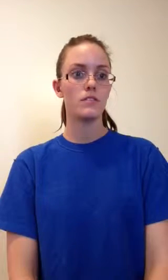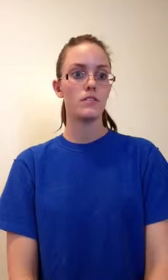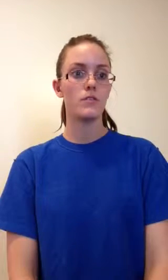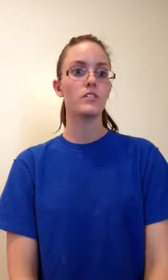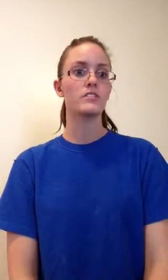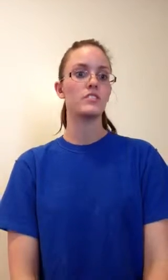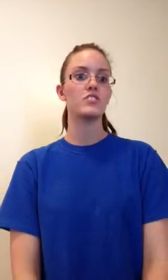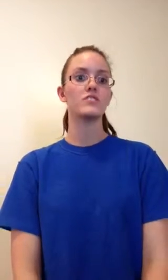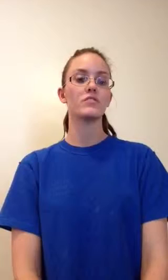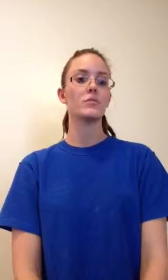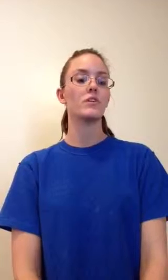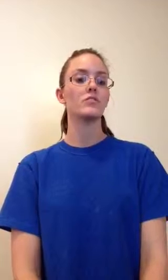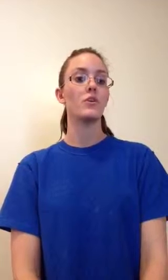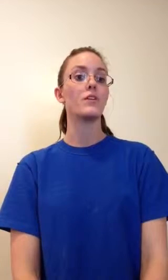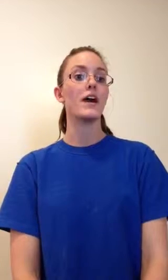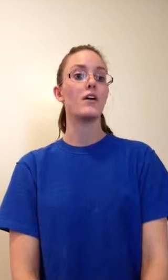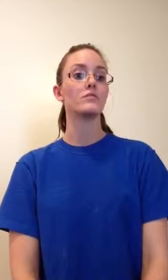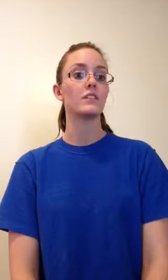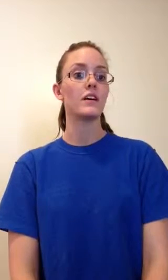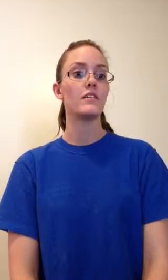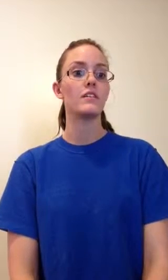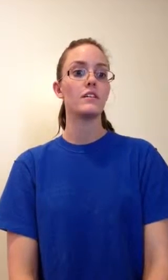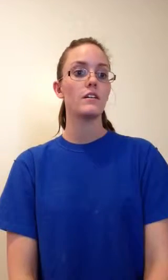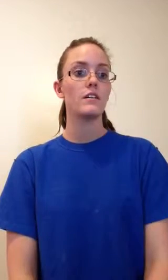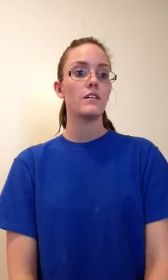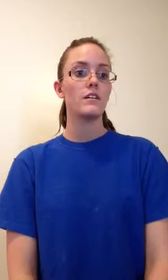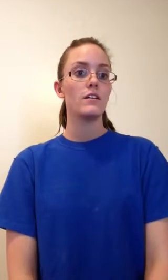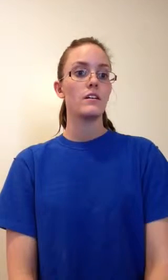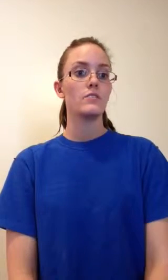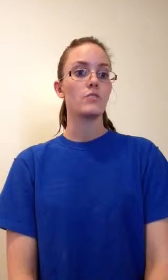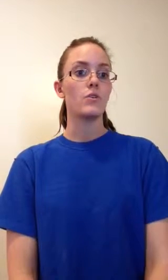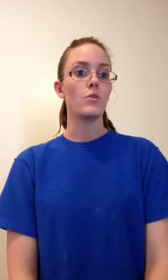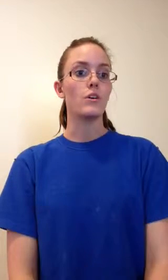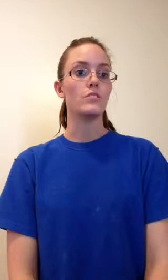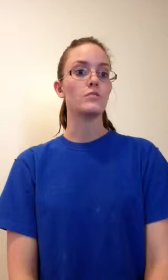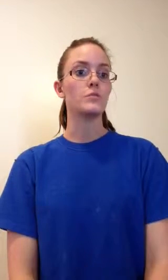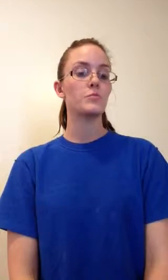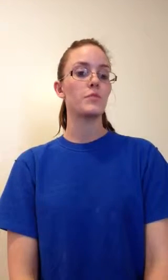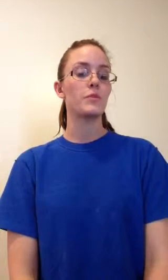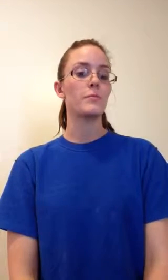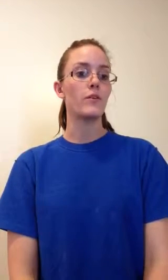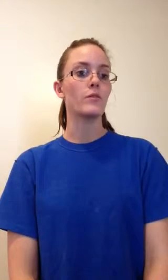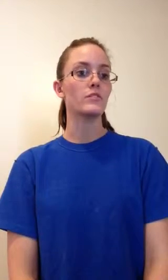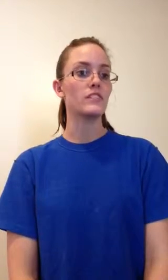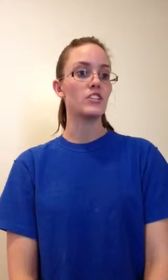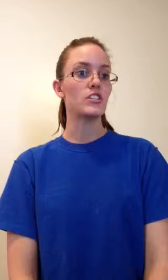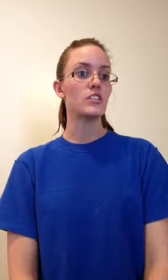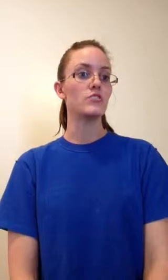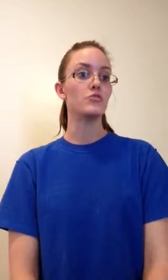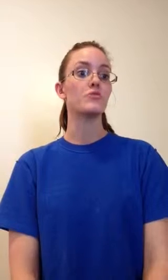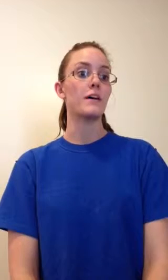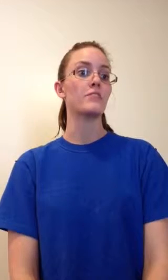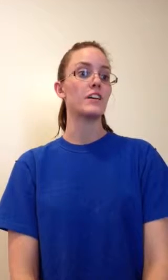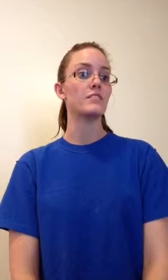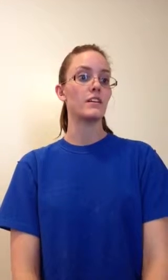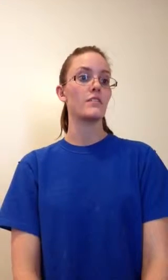The organization isn't really well known outside. So as long as we spread the word about our organization and do some advertising, I think we'll